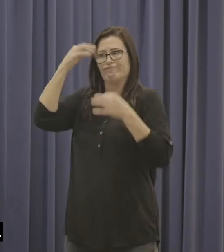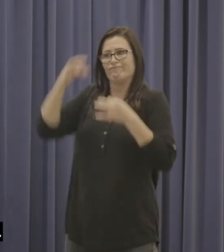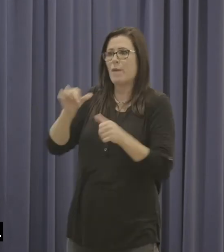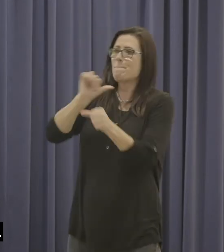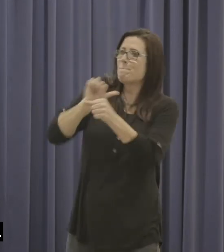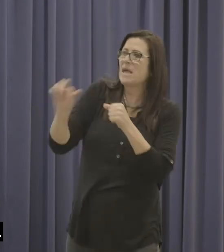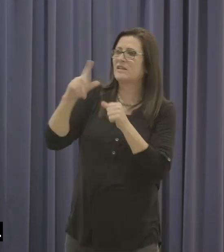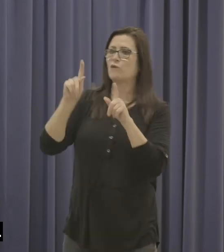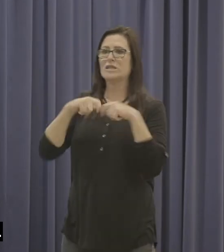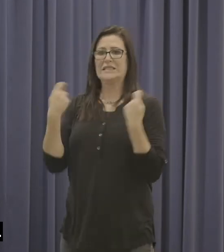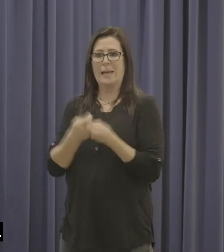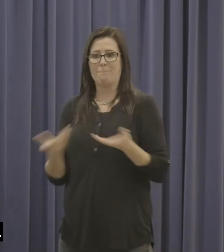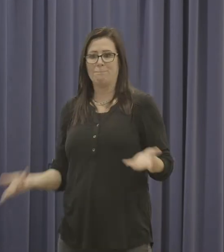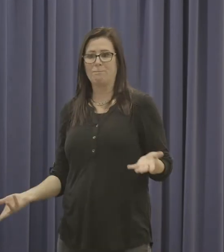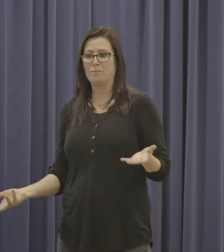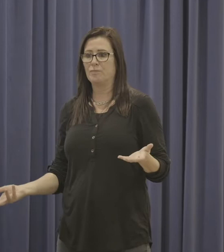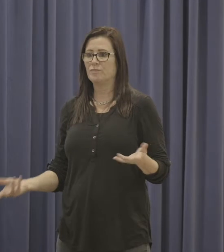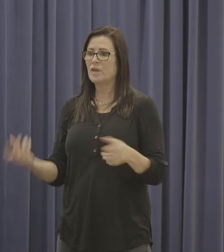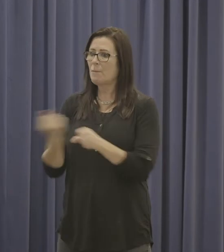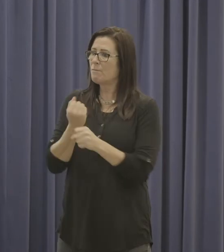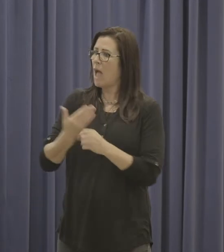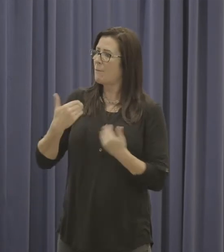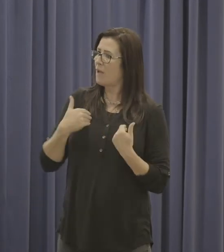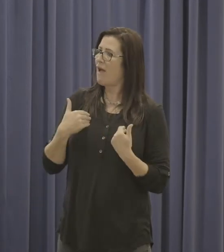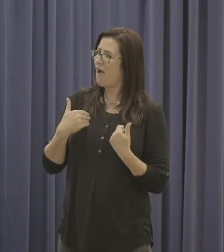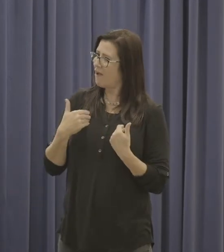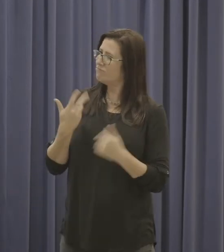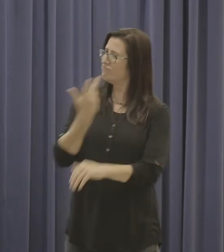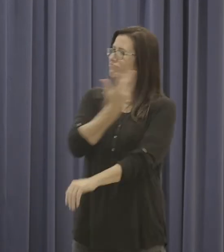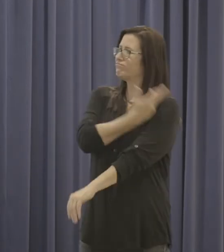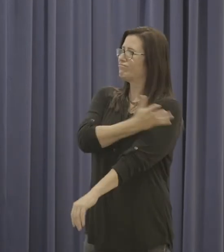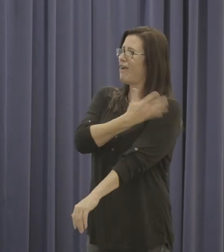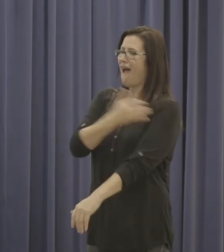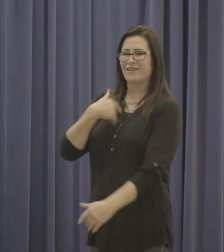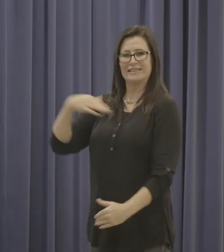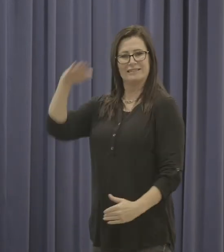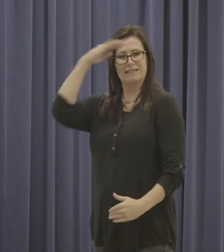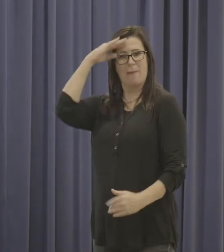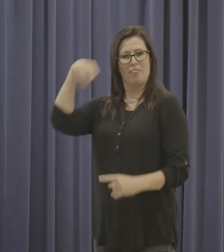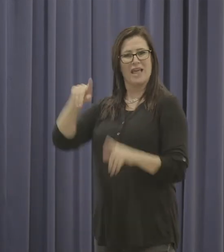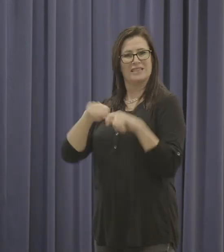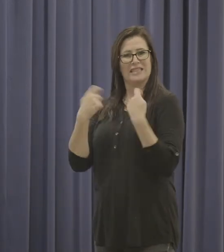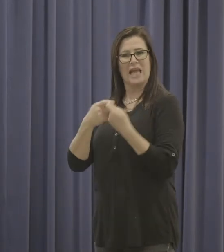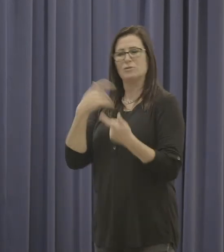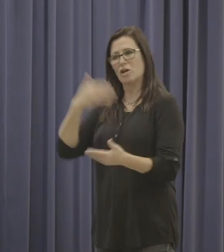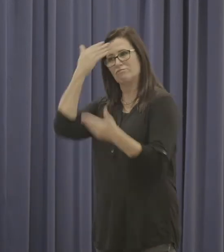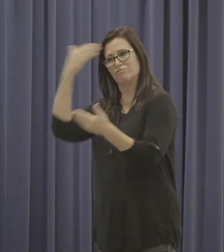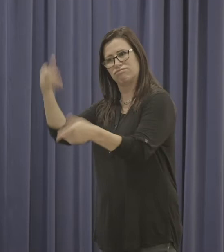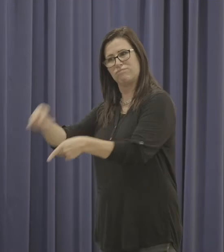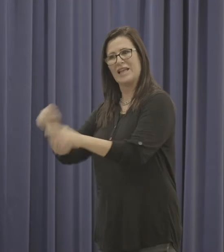best interest at heart. That made me especially proud to be their captain, so hats off to them.